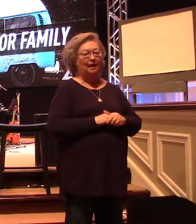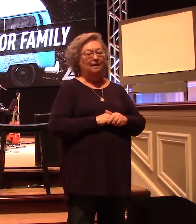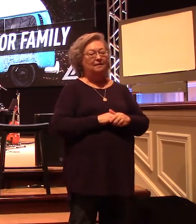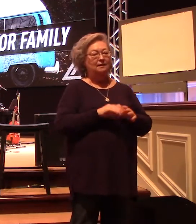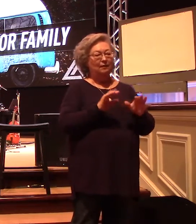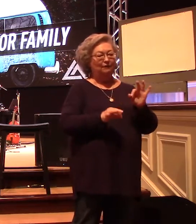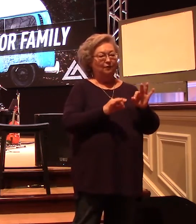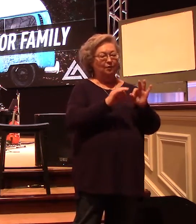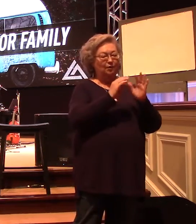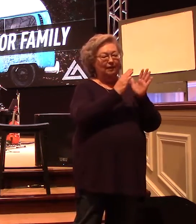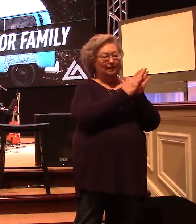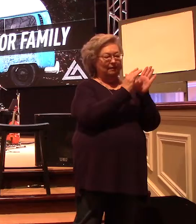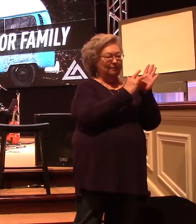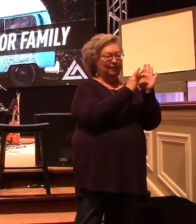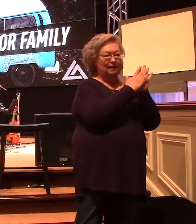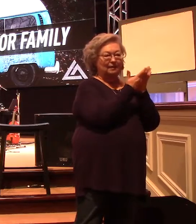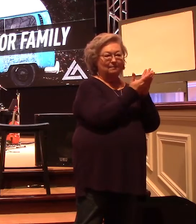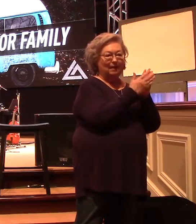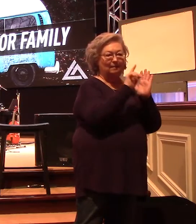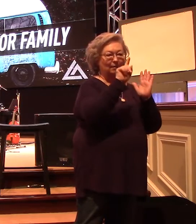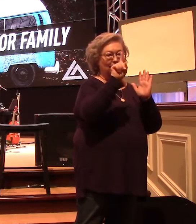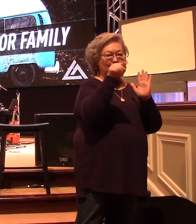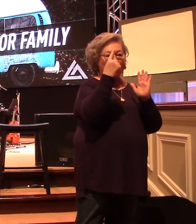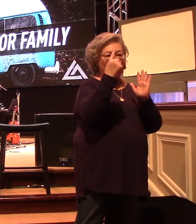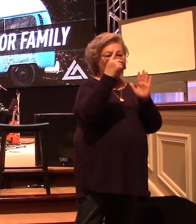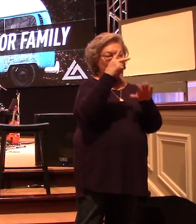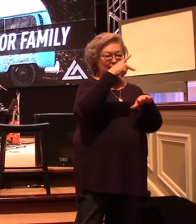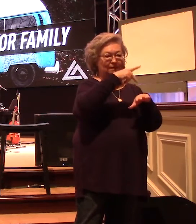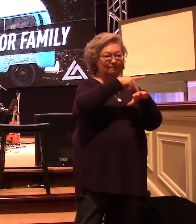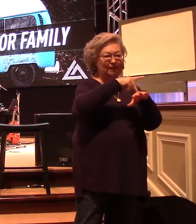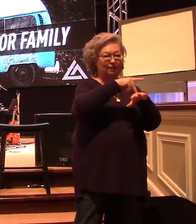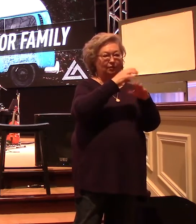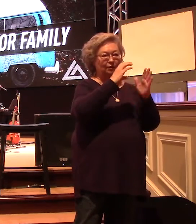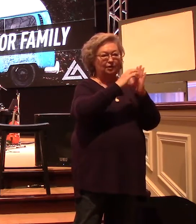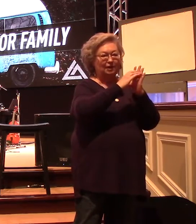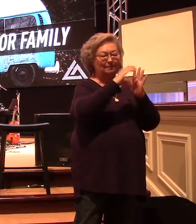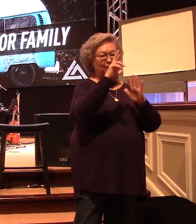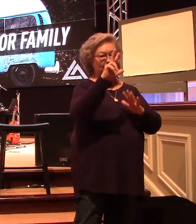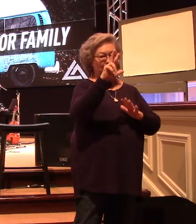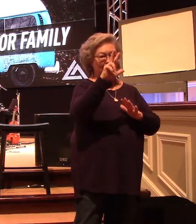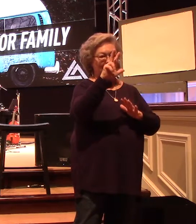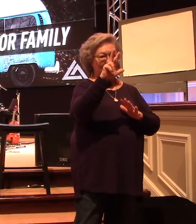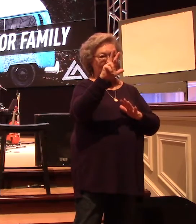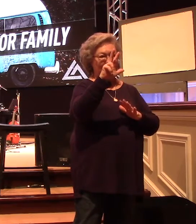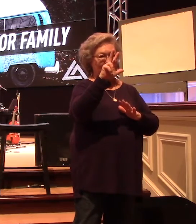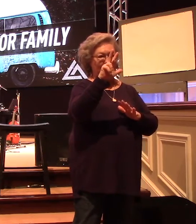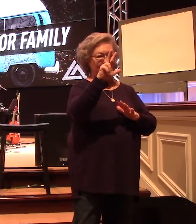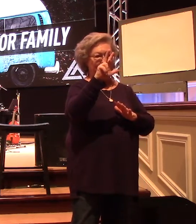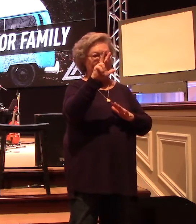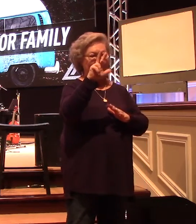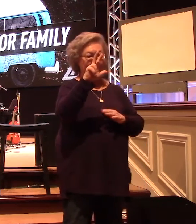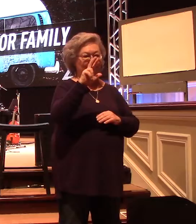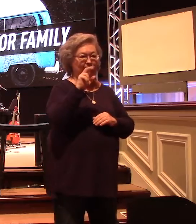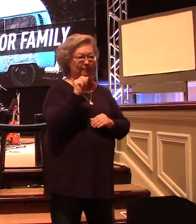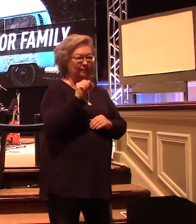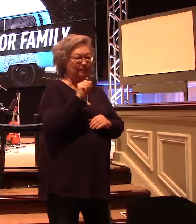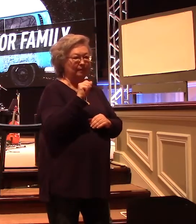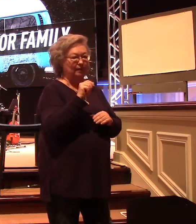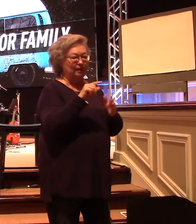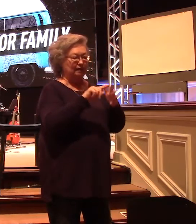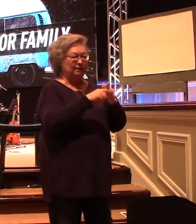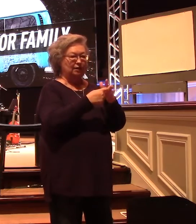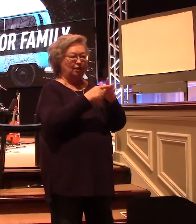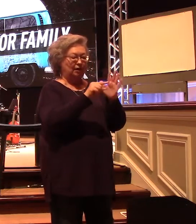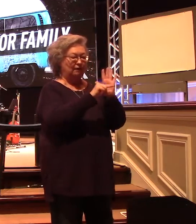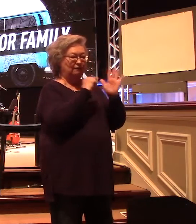Peter chapter 3? We'll go look here and see what God's Word has to say about this. 1 Peter 3. Starting in verse